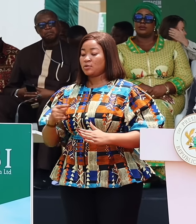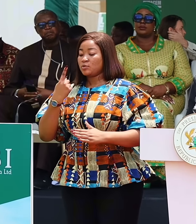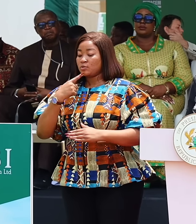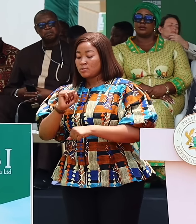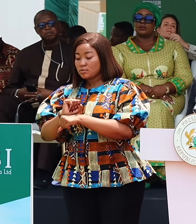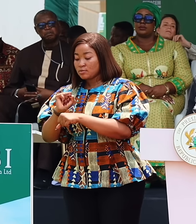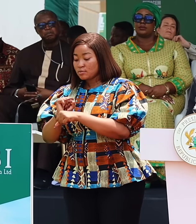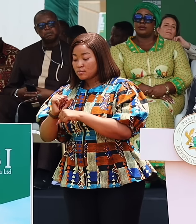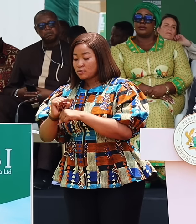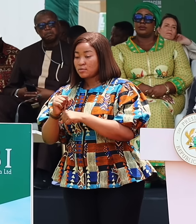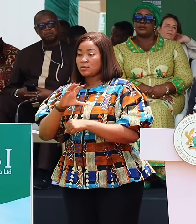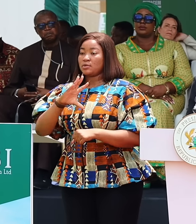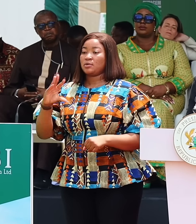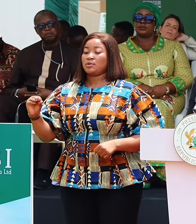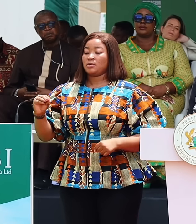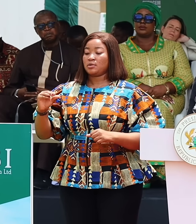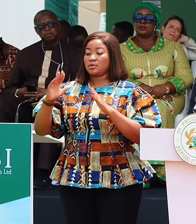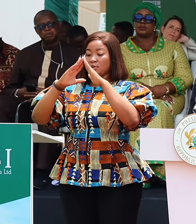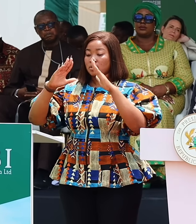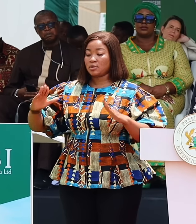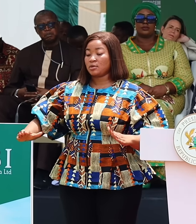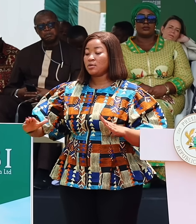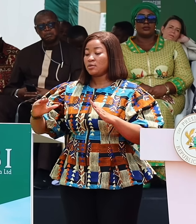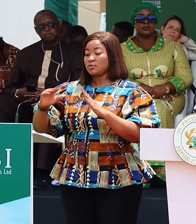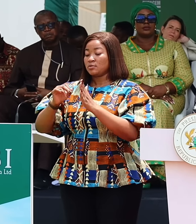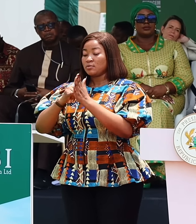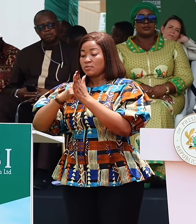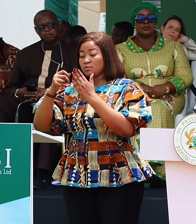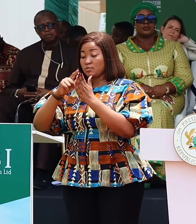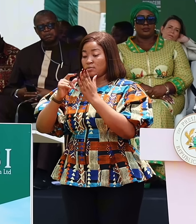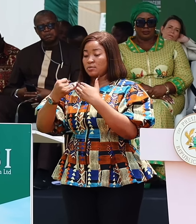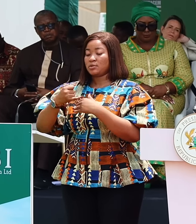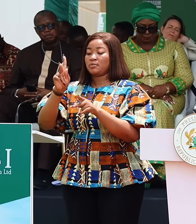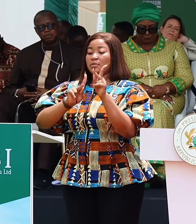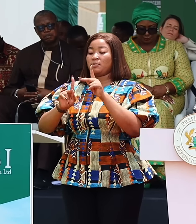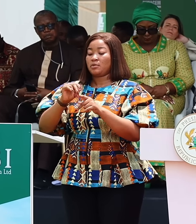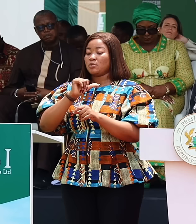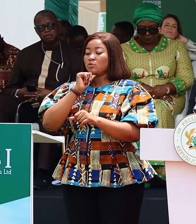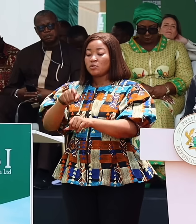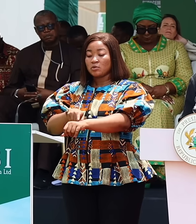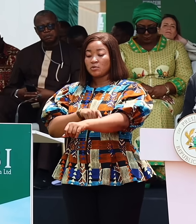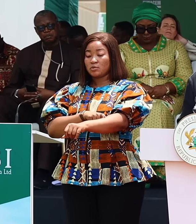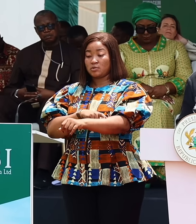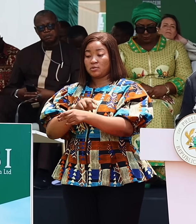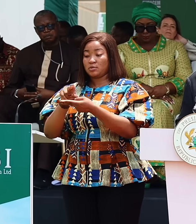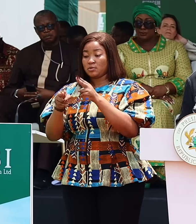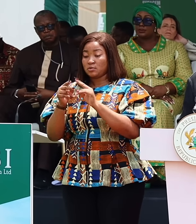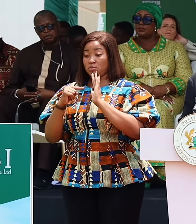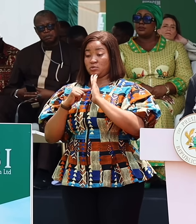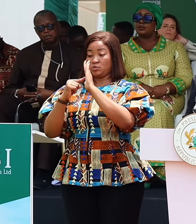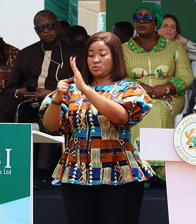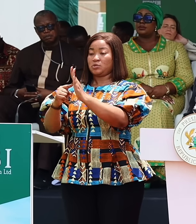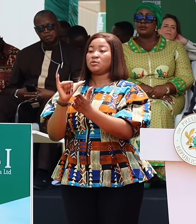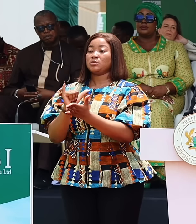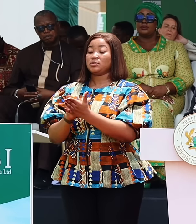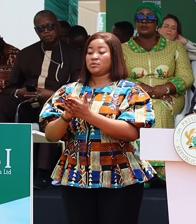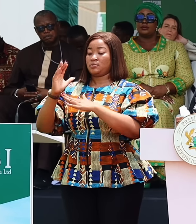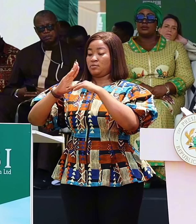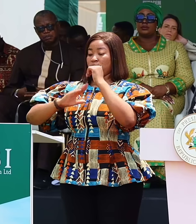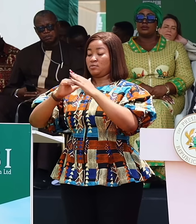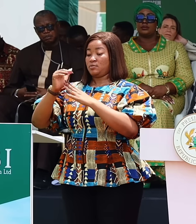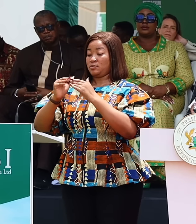contractors, and housing construction industry. Recent data from the Ghana Statistical Service shows that